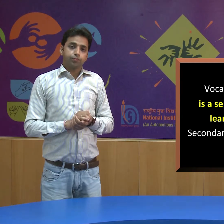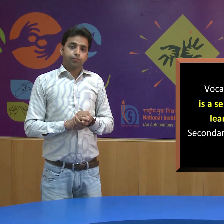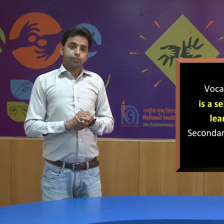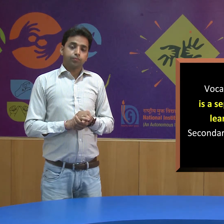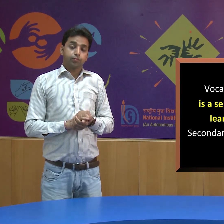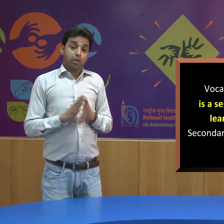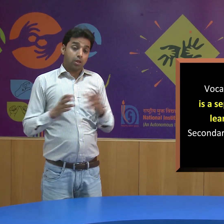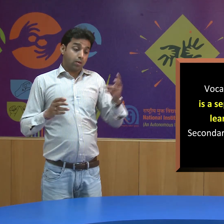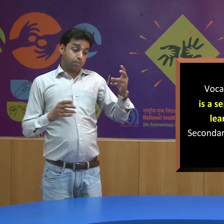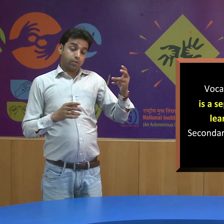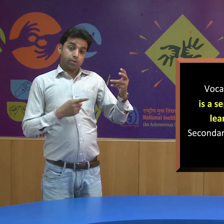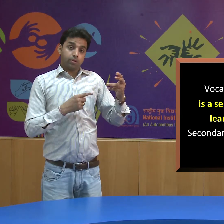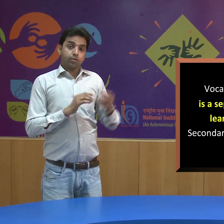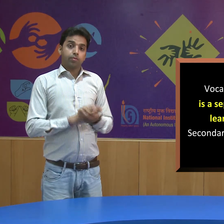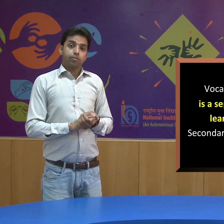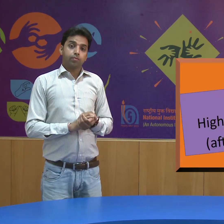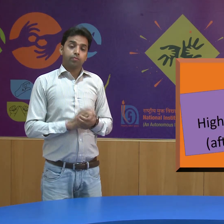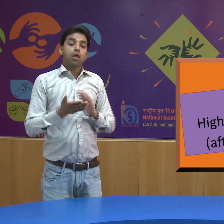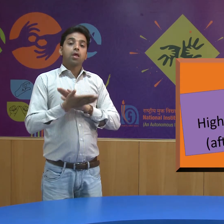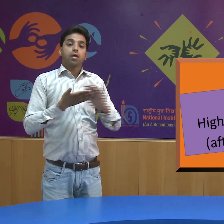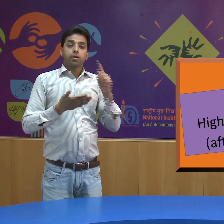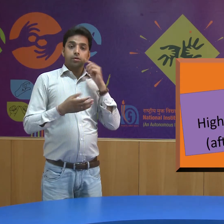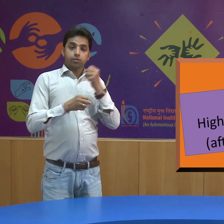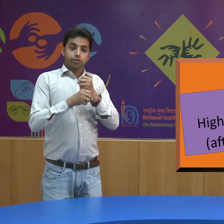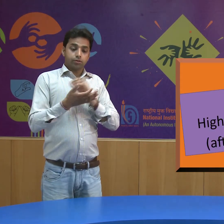Number 3, higher education.